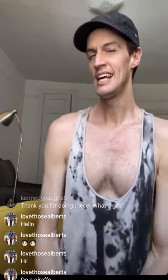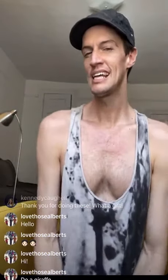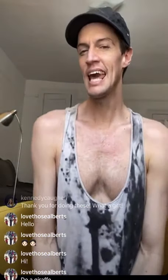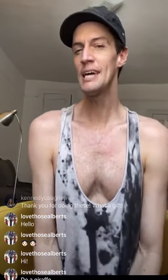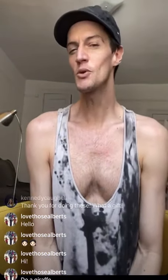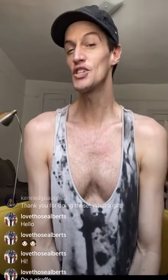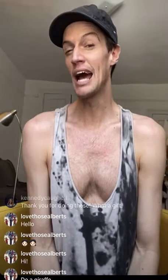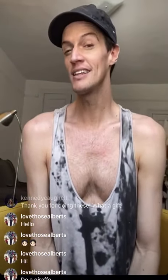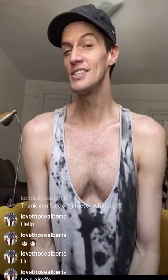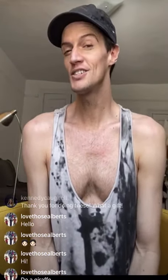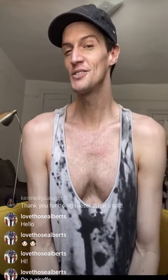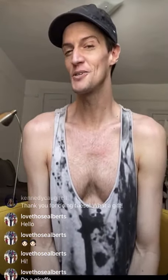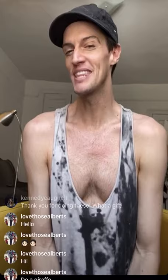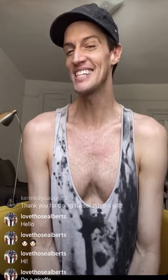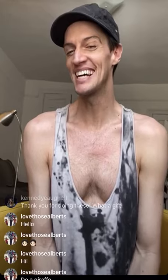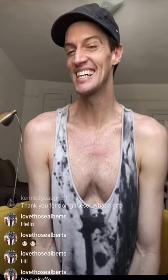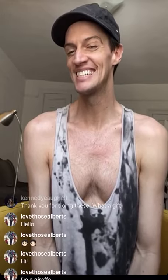Game or challenge. Show me that sign.